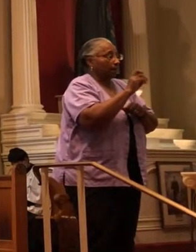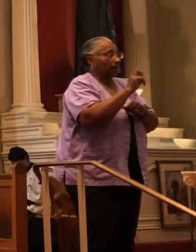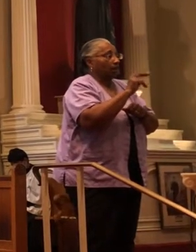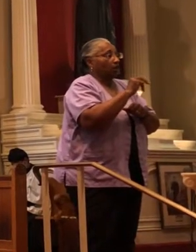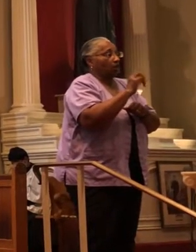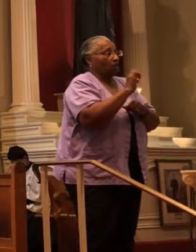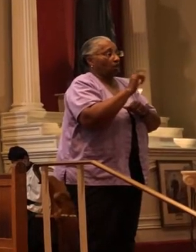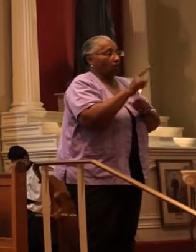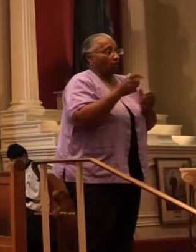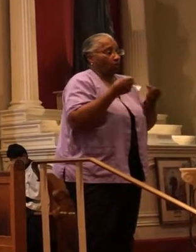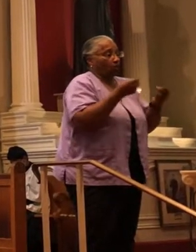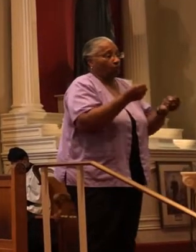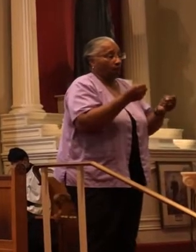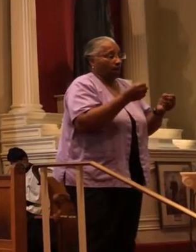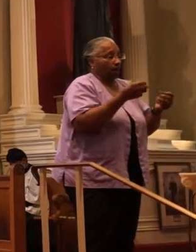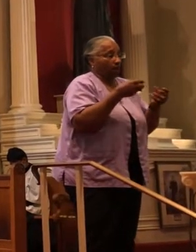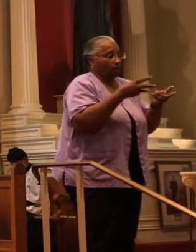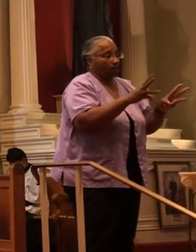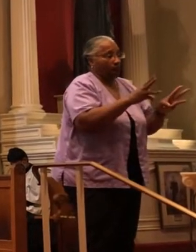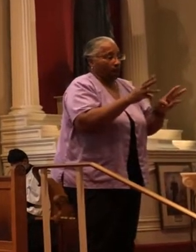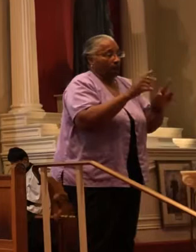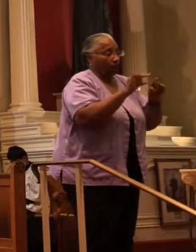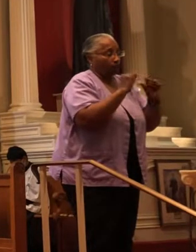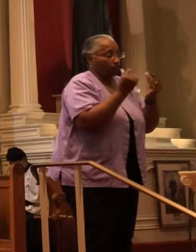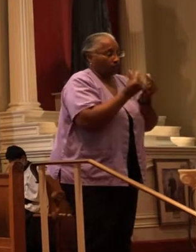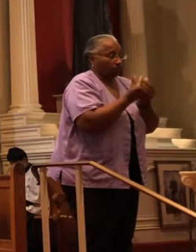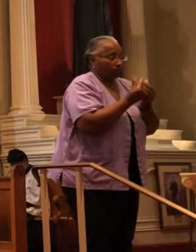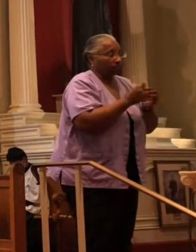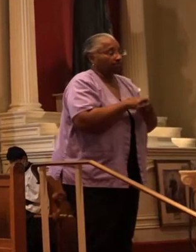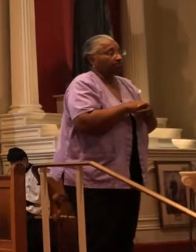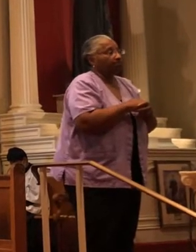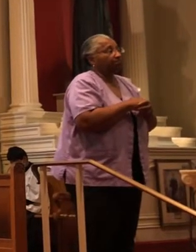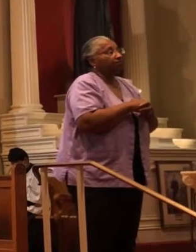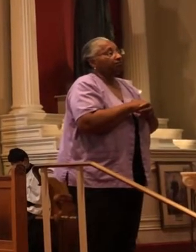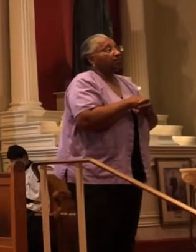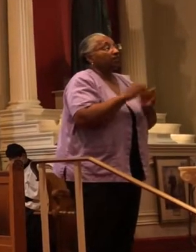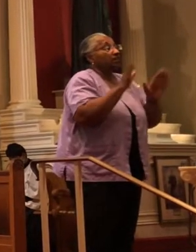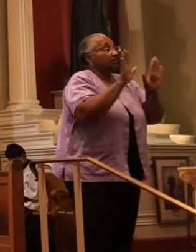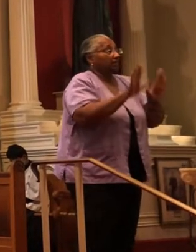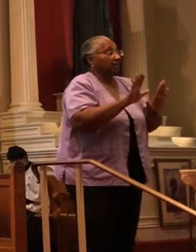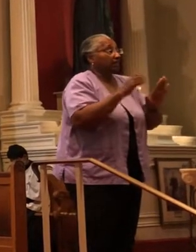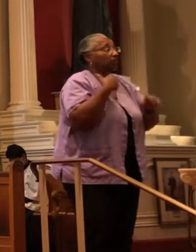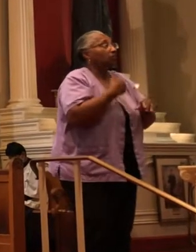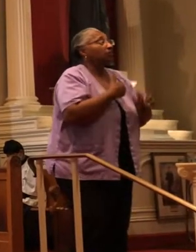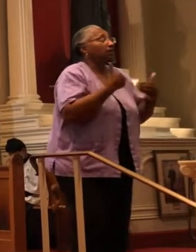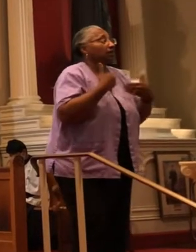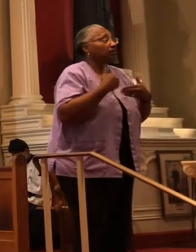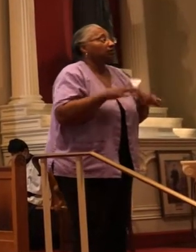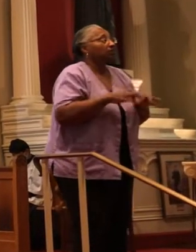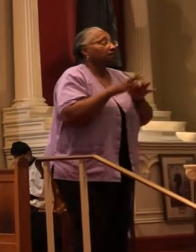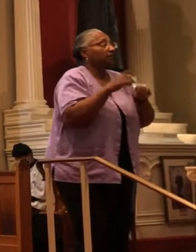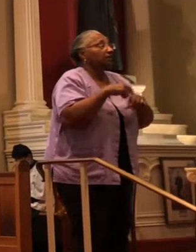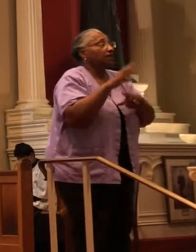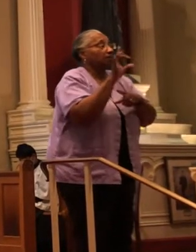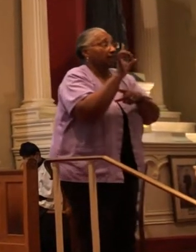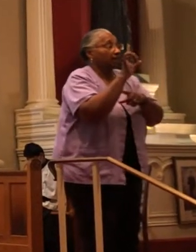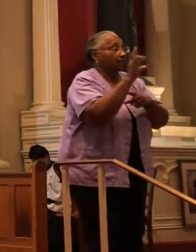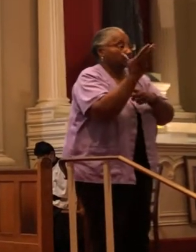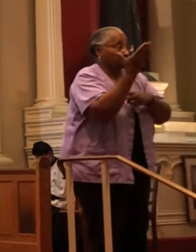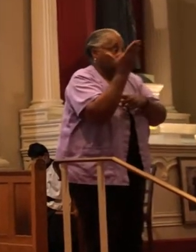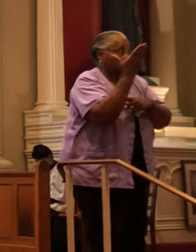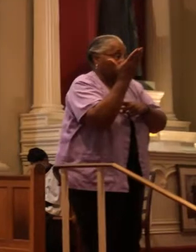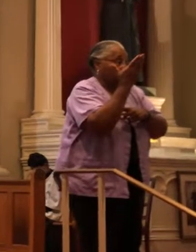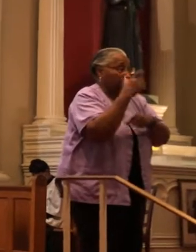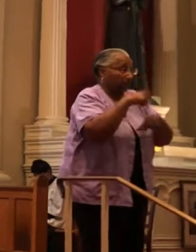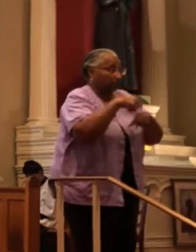choice Saturdays from 4 or 7. And then Sundays we have our 8 o'clock Mass in the morning, it's the first